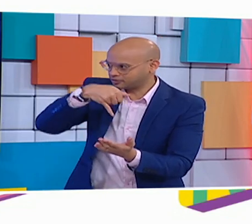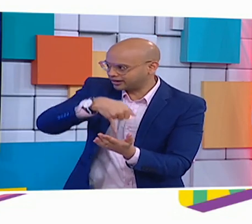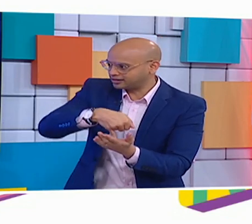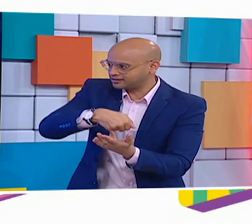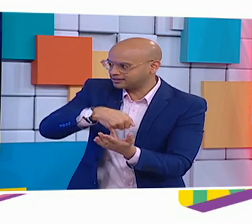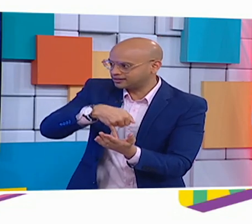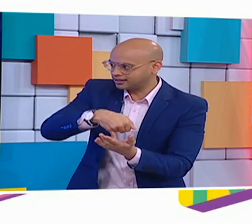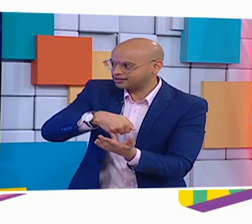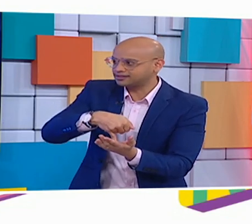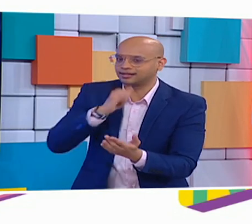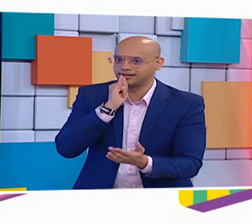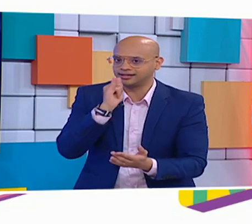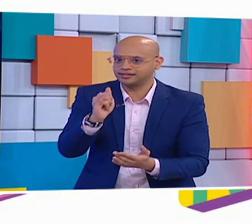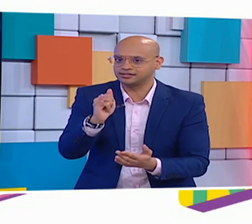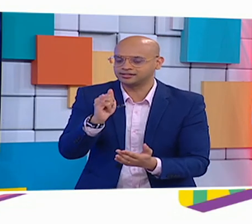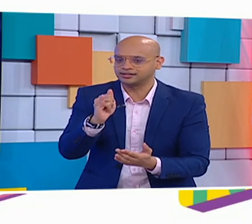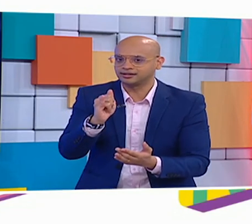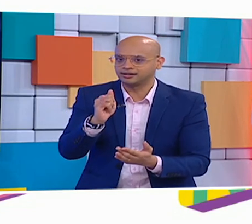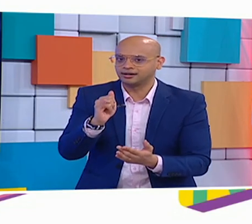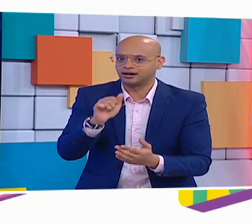Is it correct?